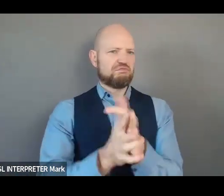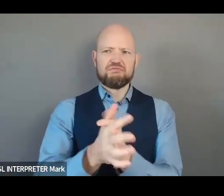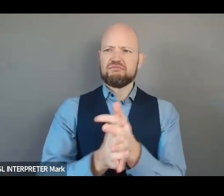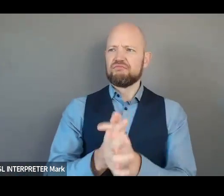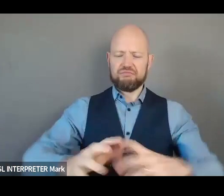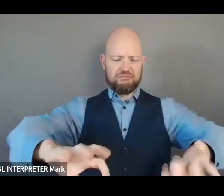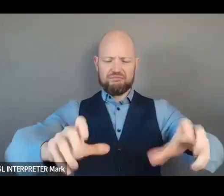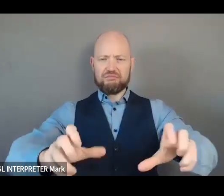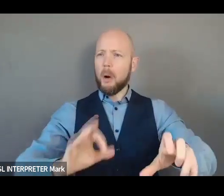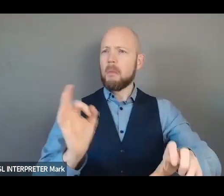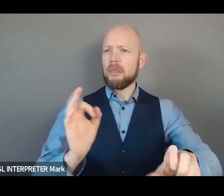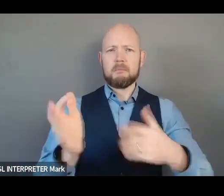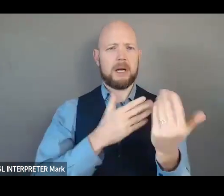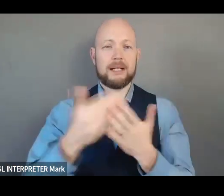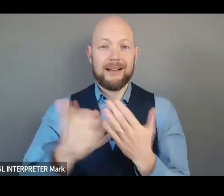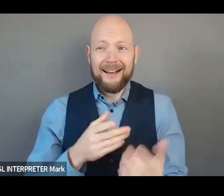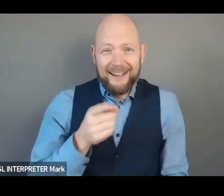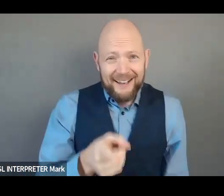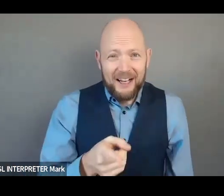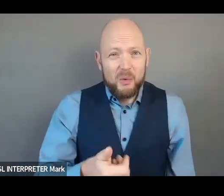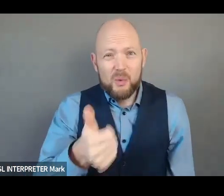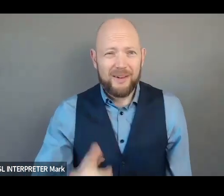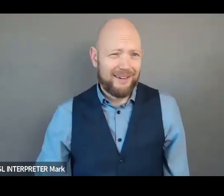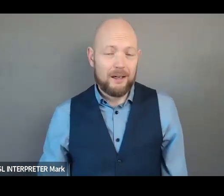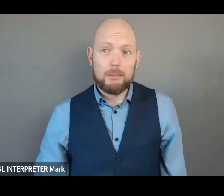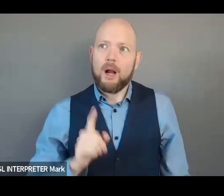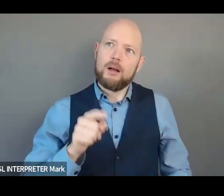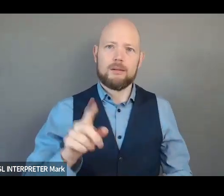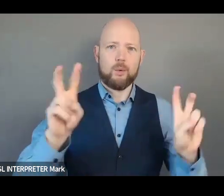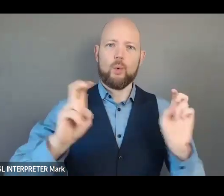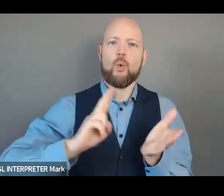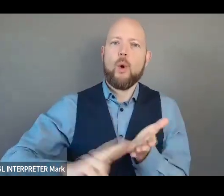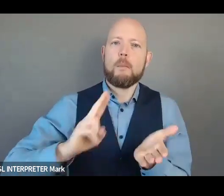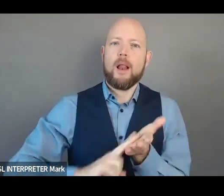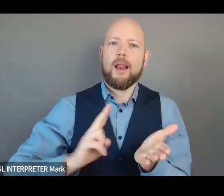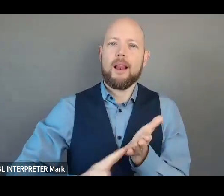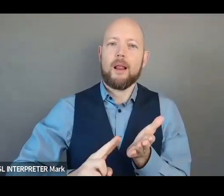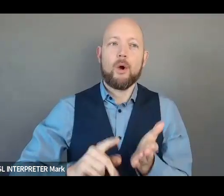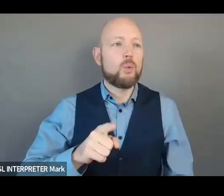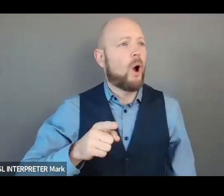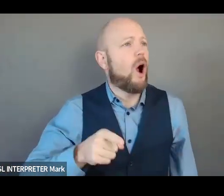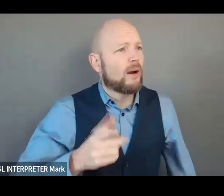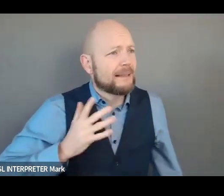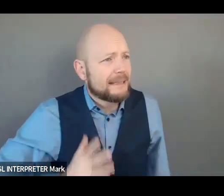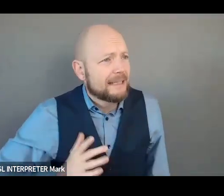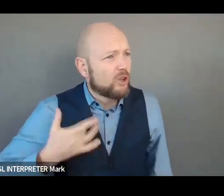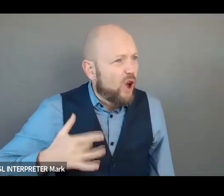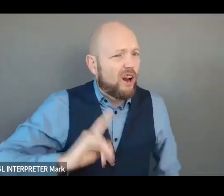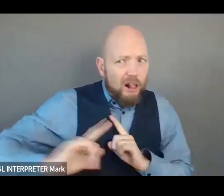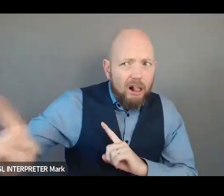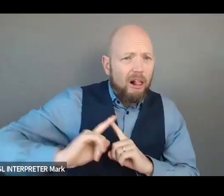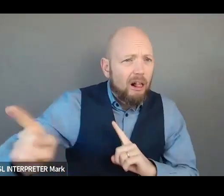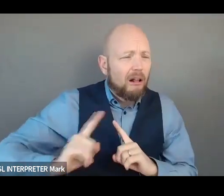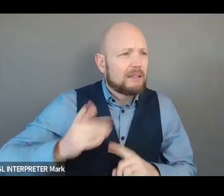But these are the kind of norms that people have to adhere to. And if you don't, then you're seen as other in the system.